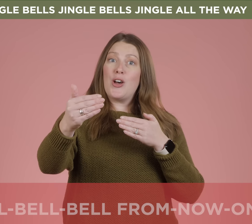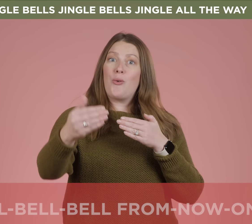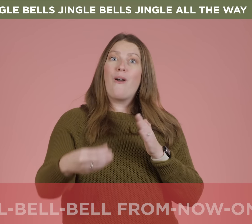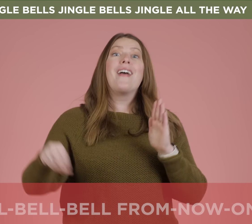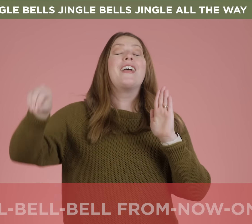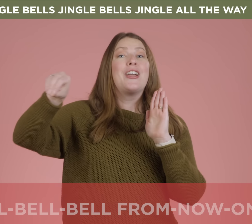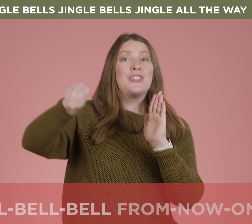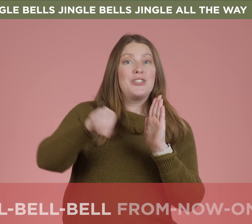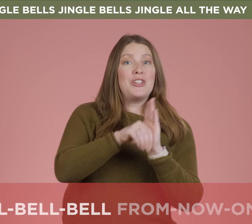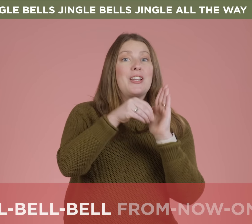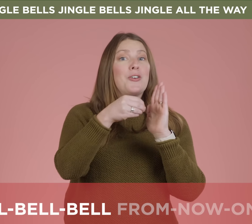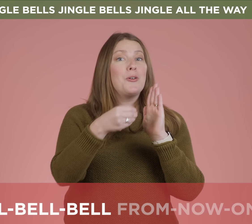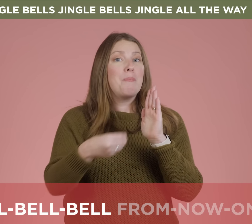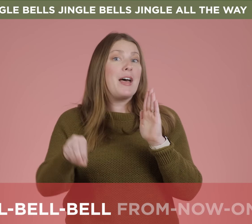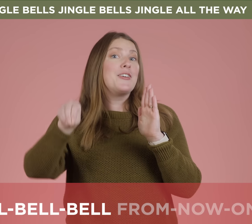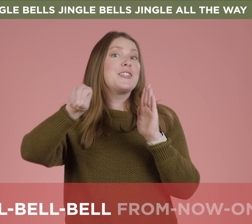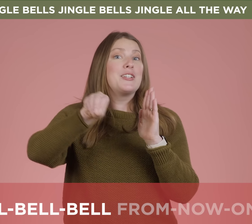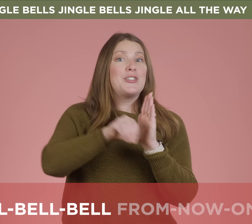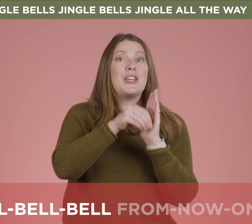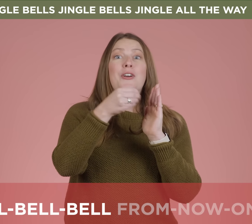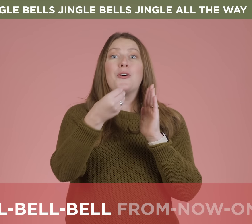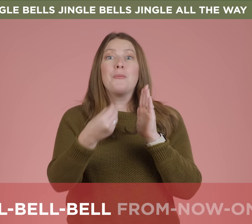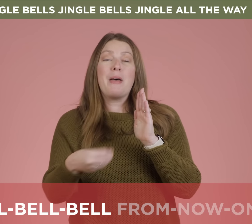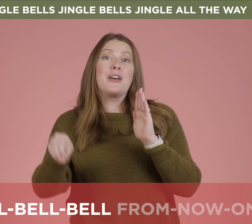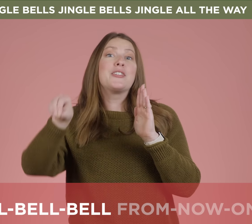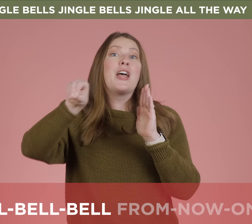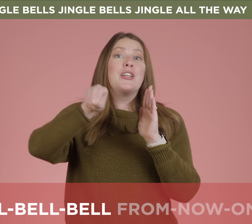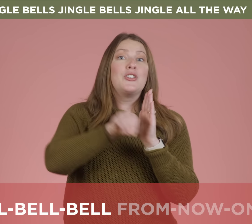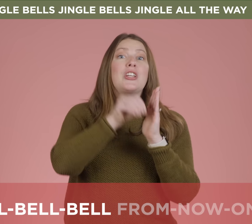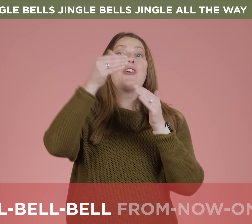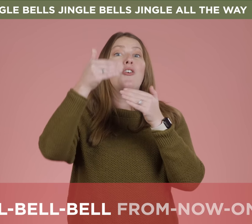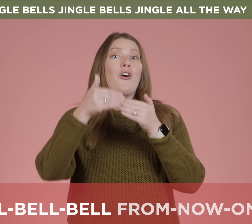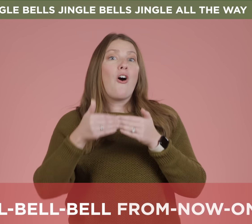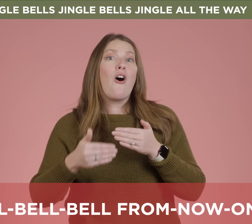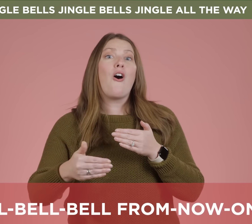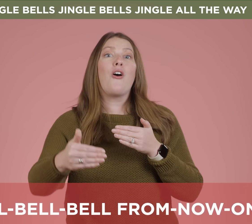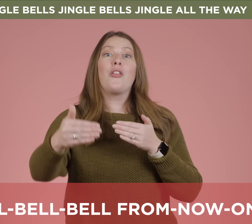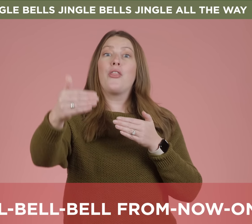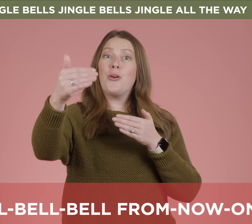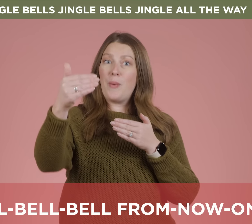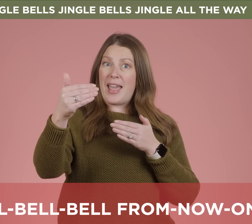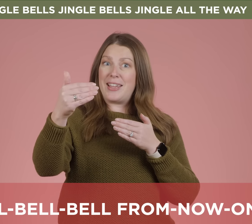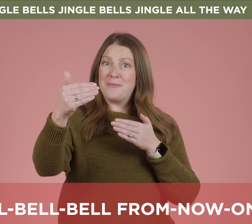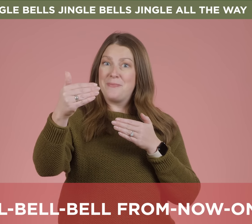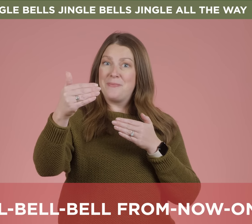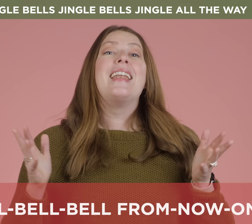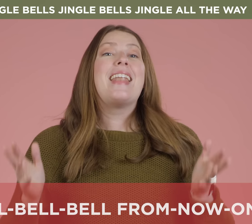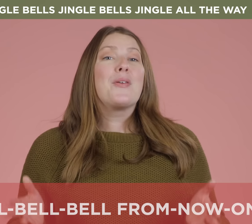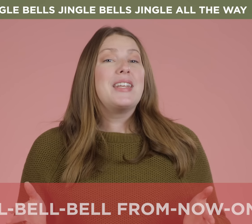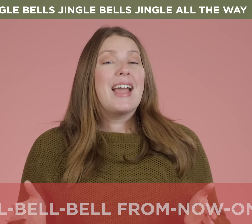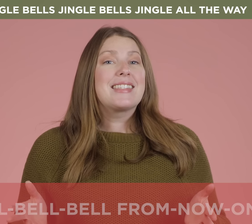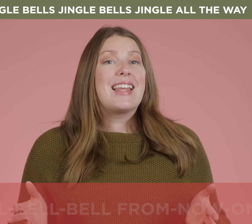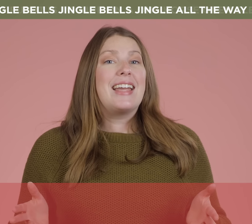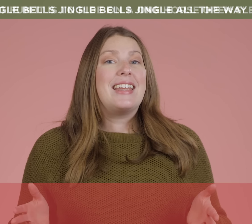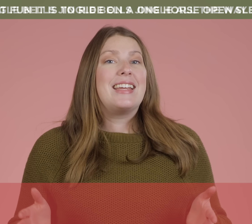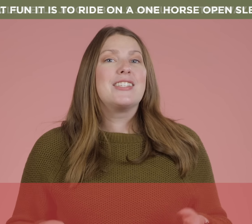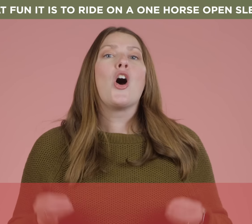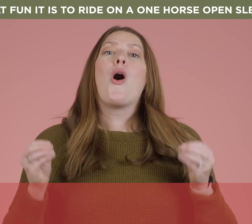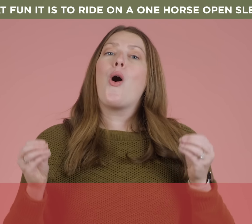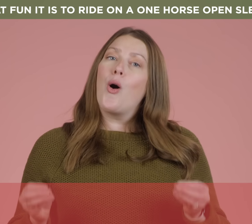So jingle bells, jingle all the way. Now the next line is, oh,